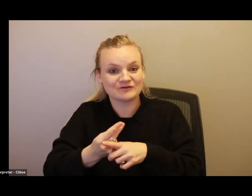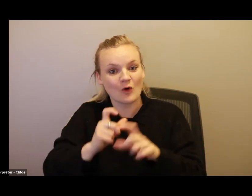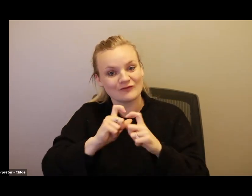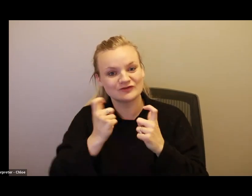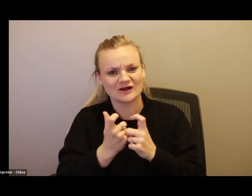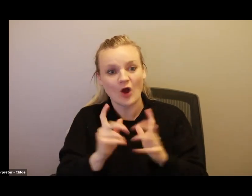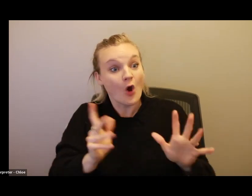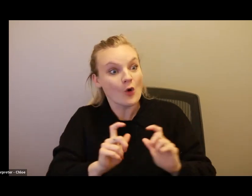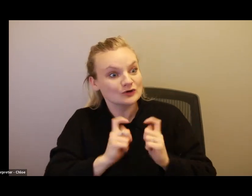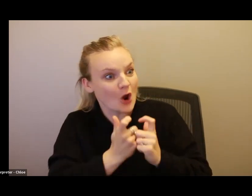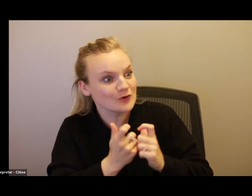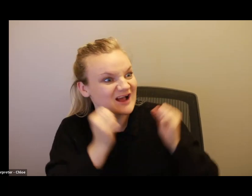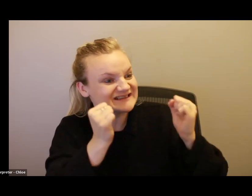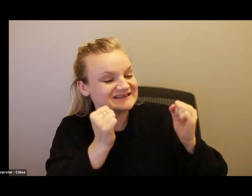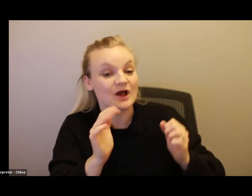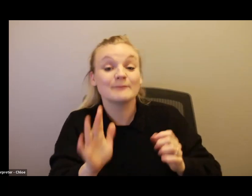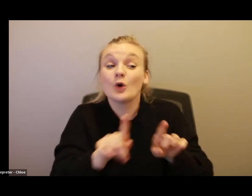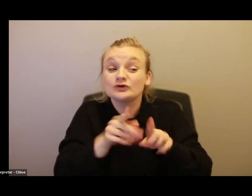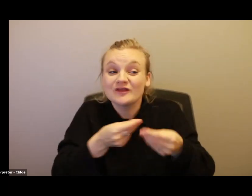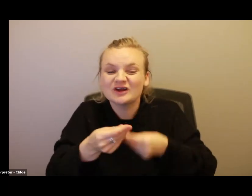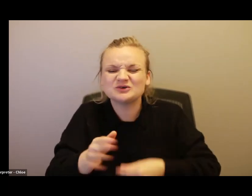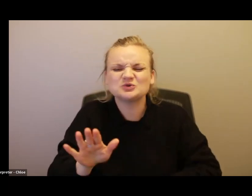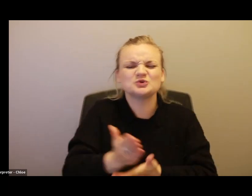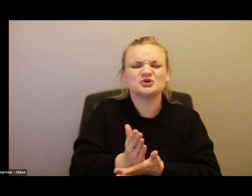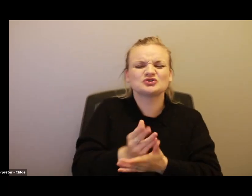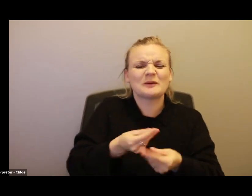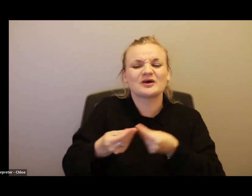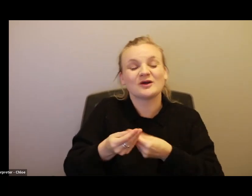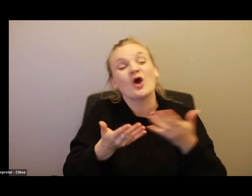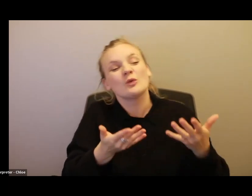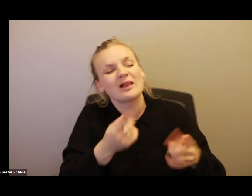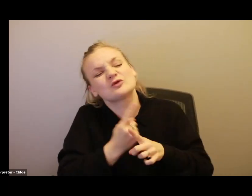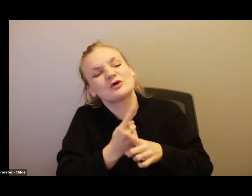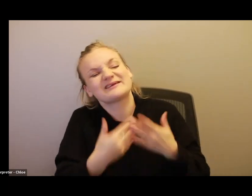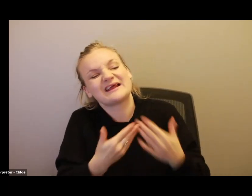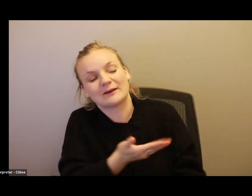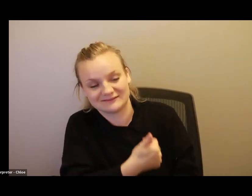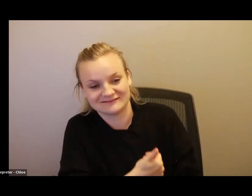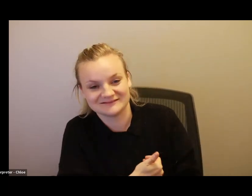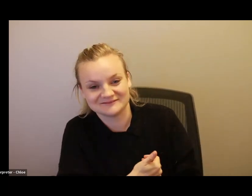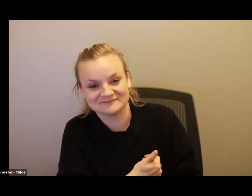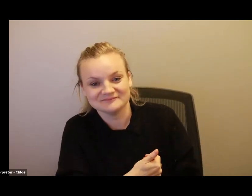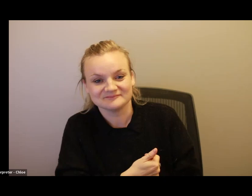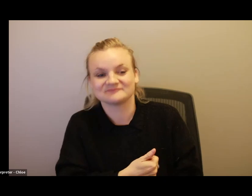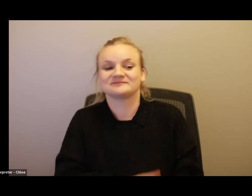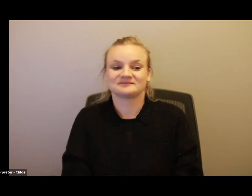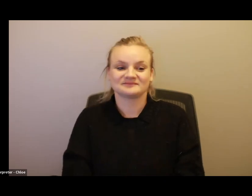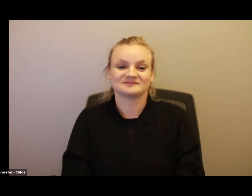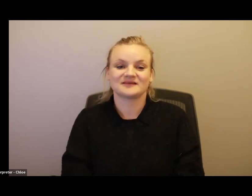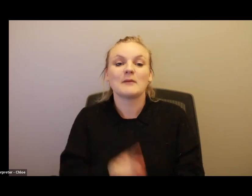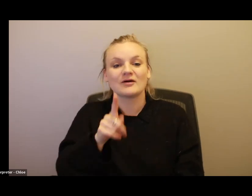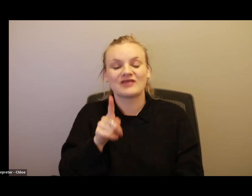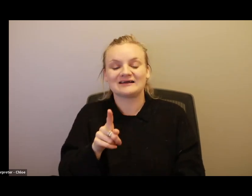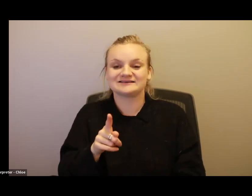like donuts, and I was like, also the economy, and we're like, I'm not sure about the economy, and we're like, well, let's talk about it anyway. And yeah, that lent to a